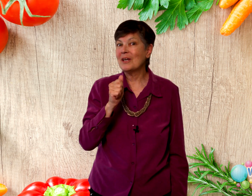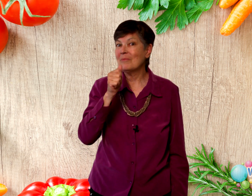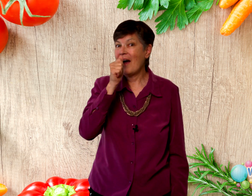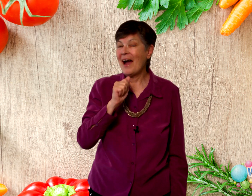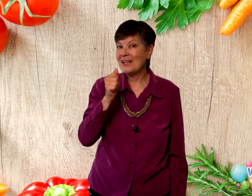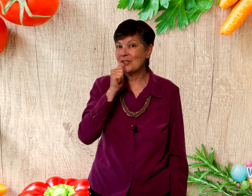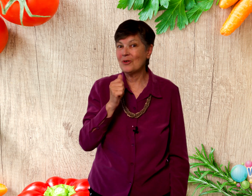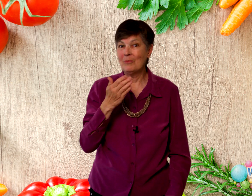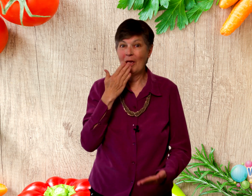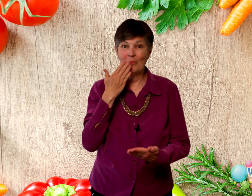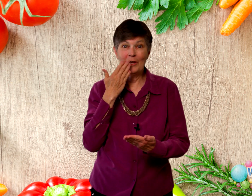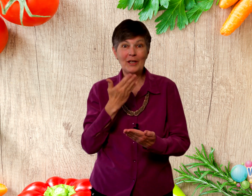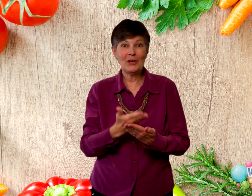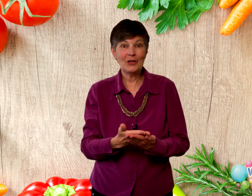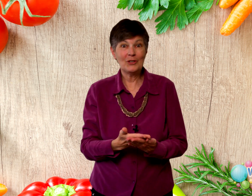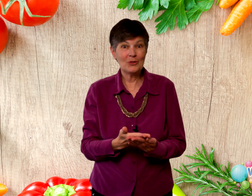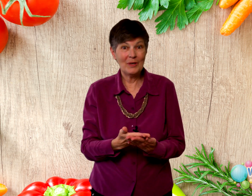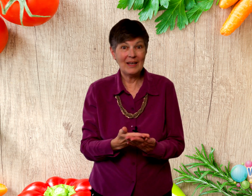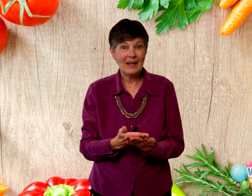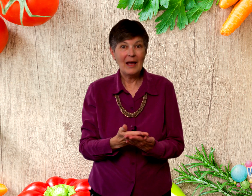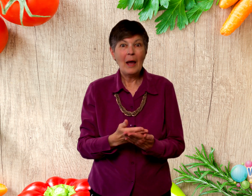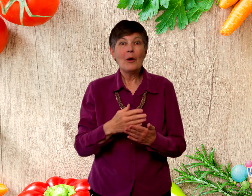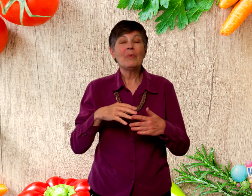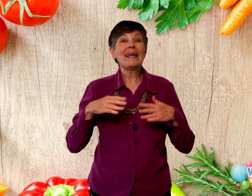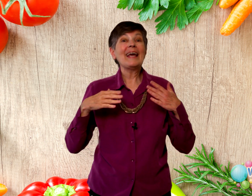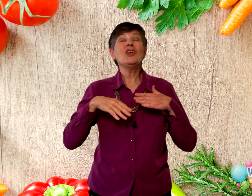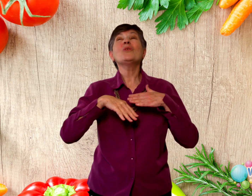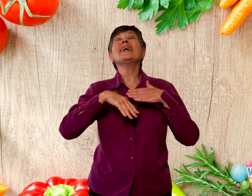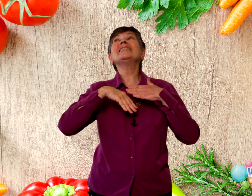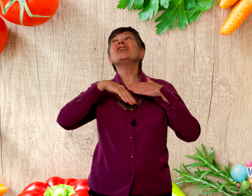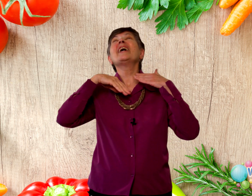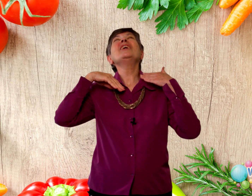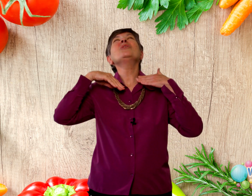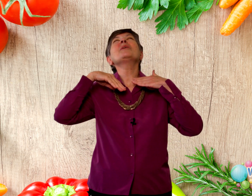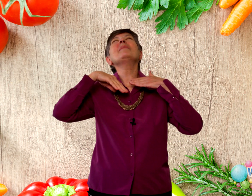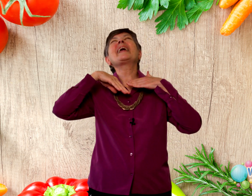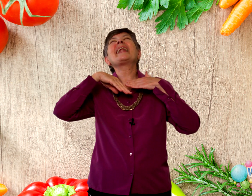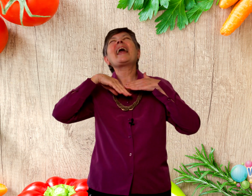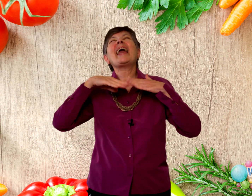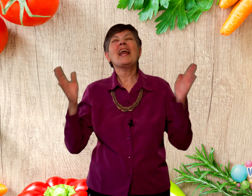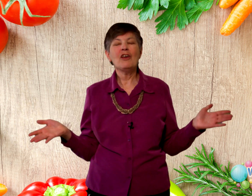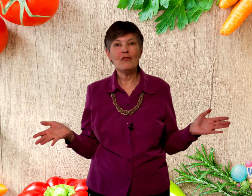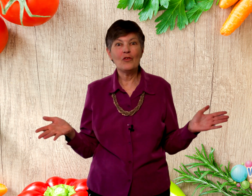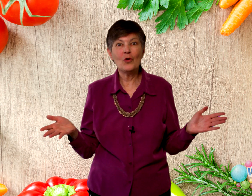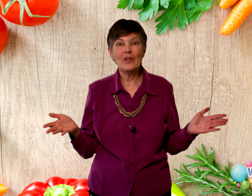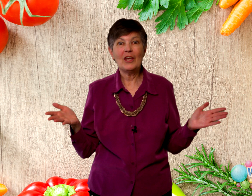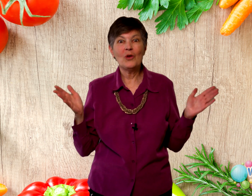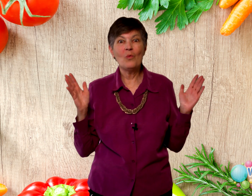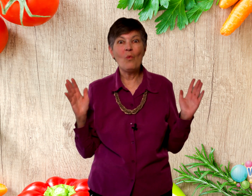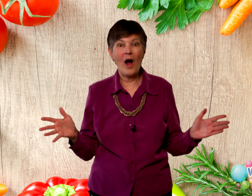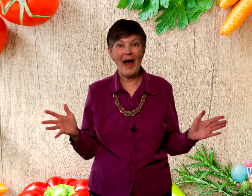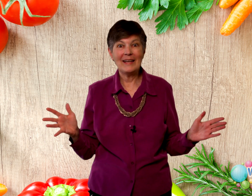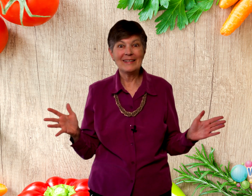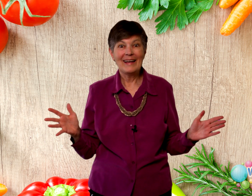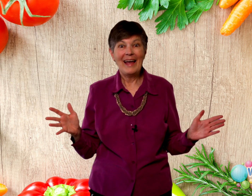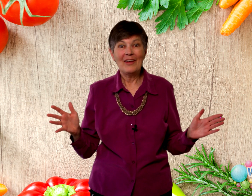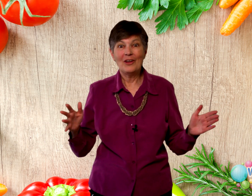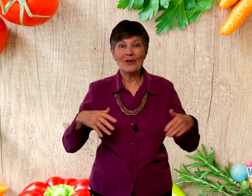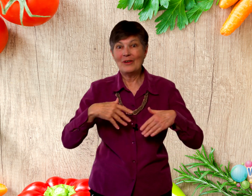cream, a really good treat. But again, you can make it any food that you want. As